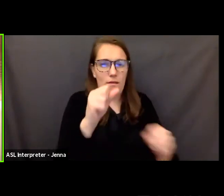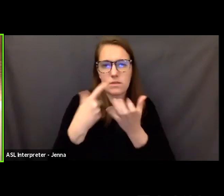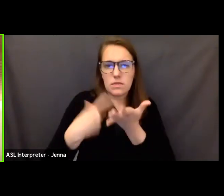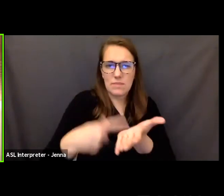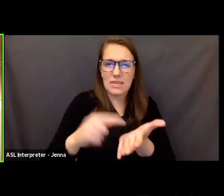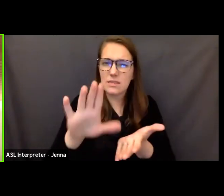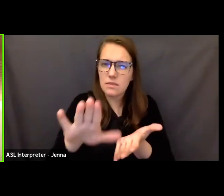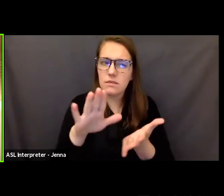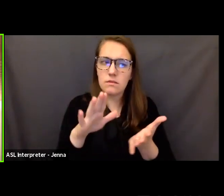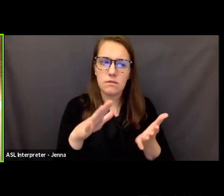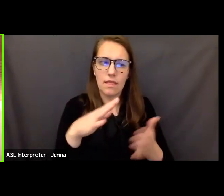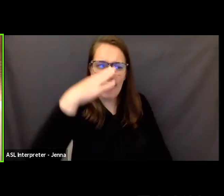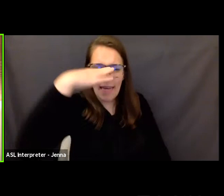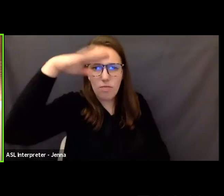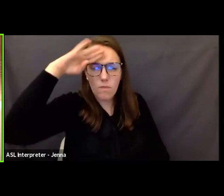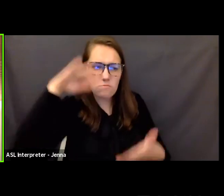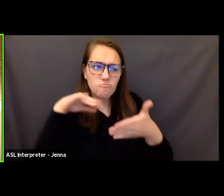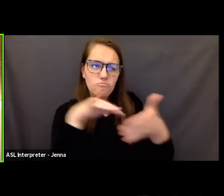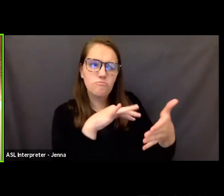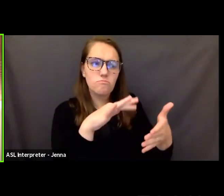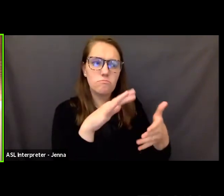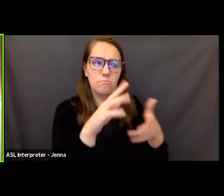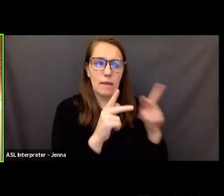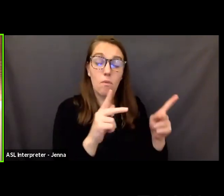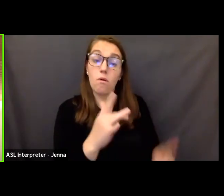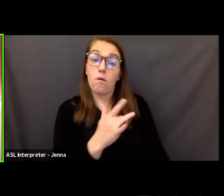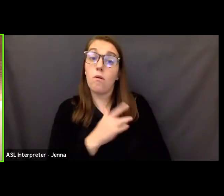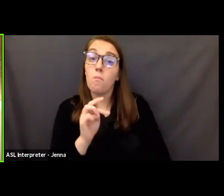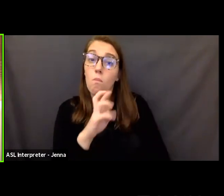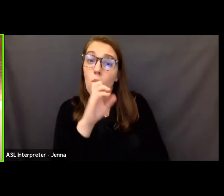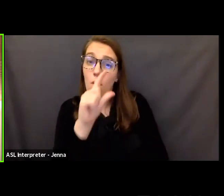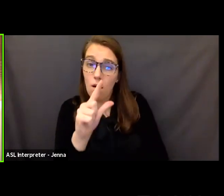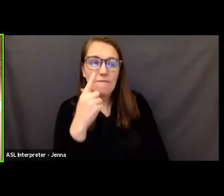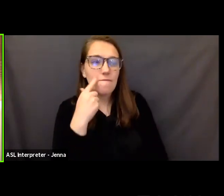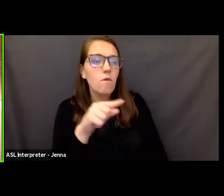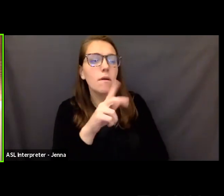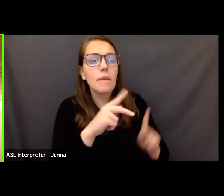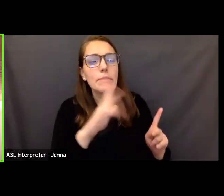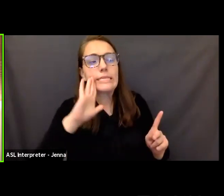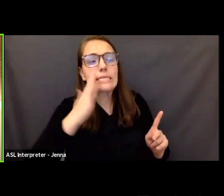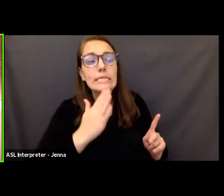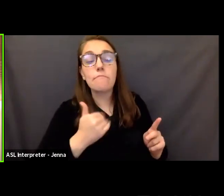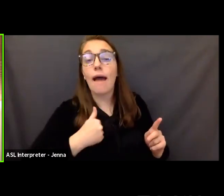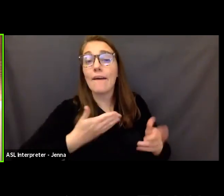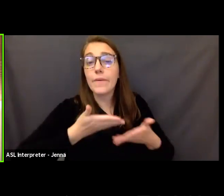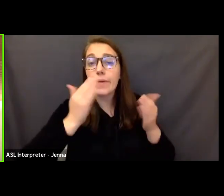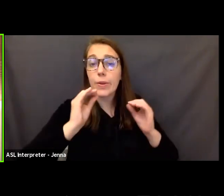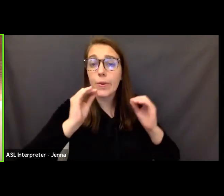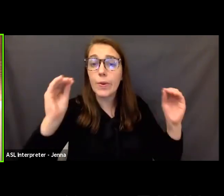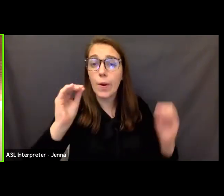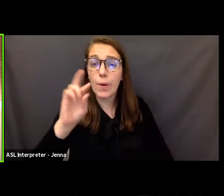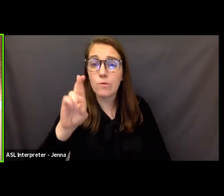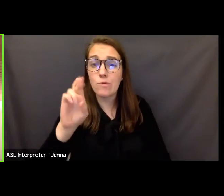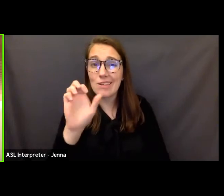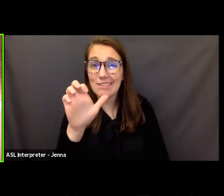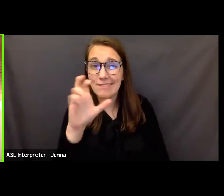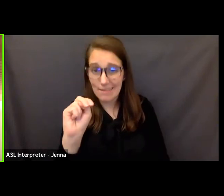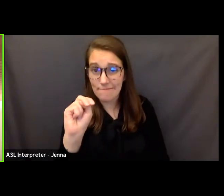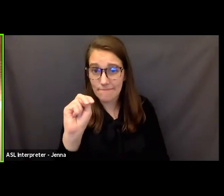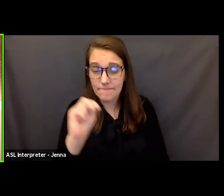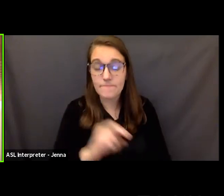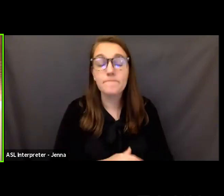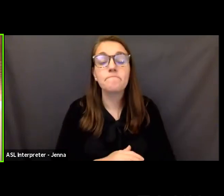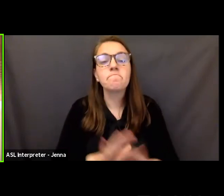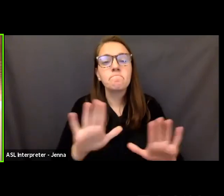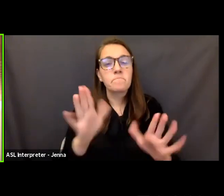and moral aptitude of persons who seem to lack the use of reason. So bearing in mind the distinction